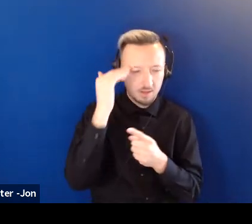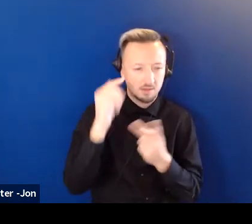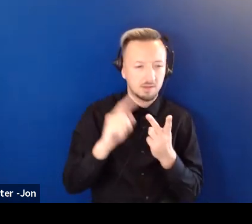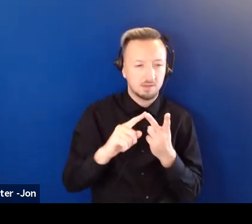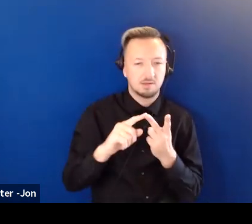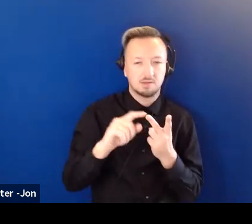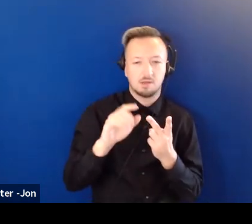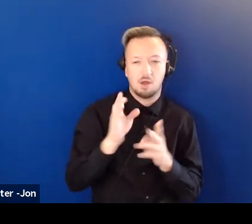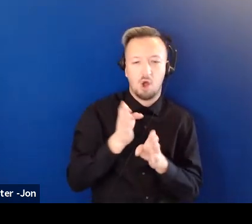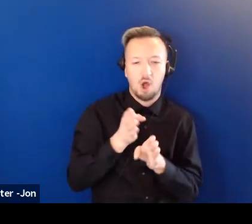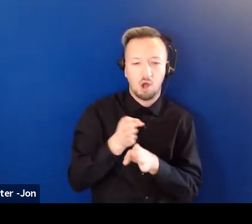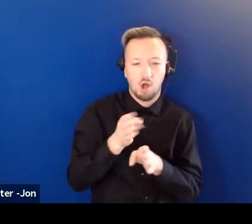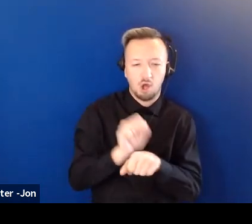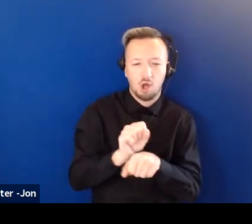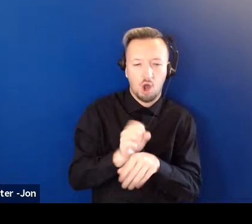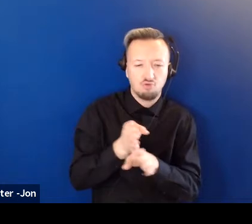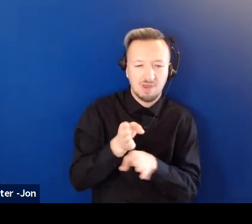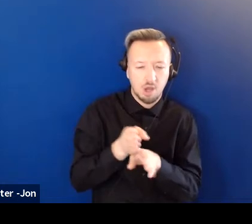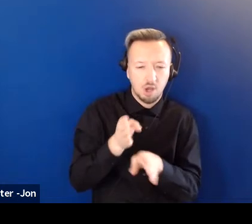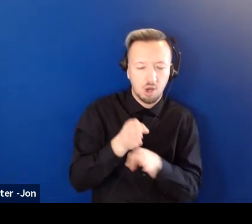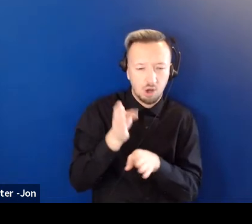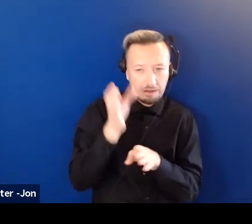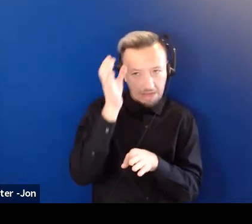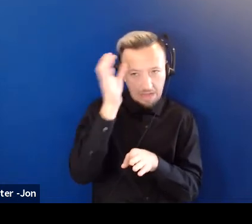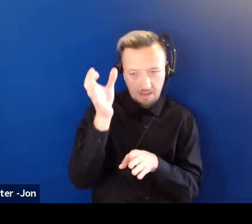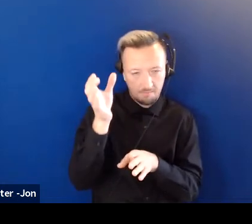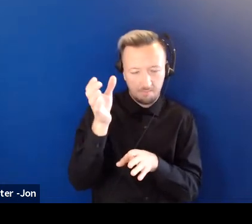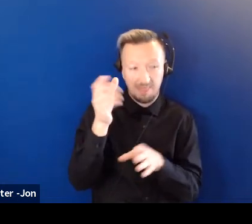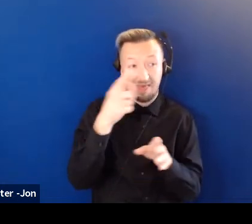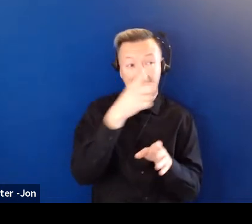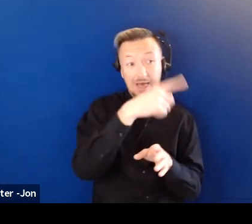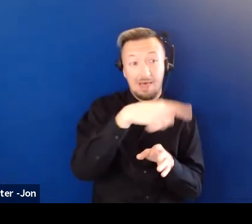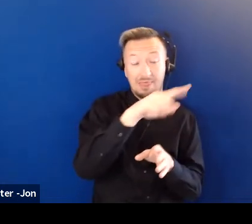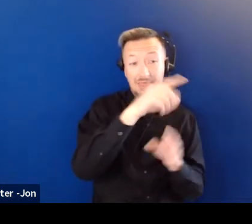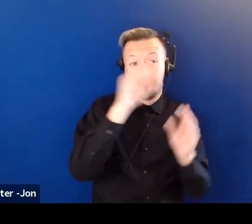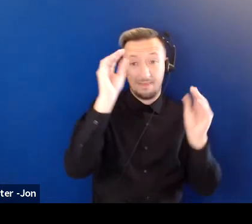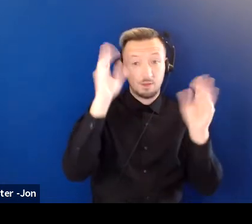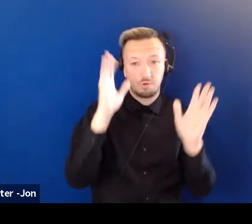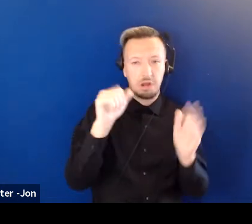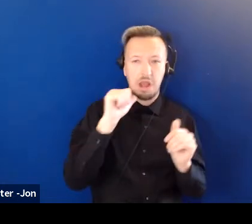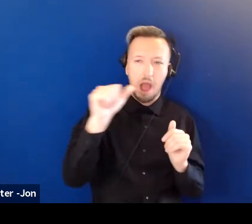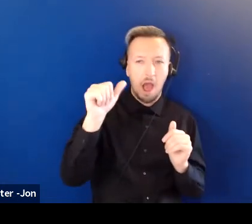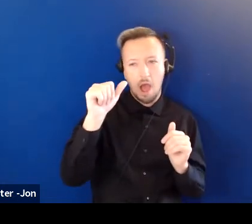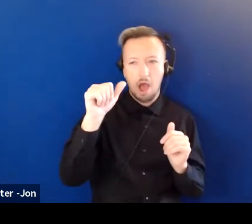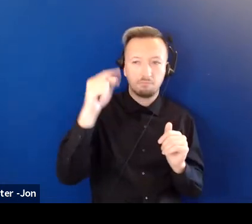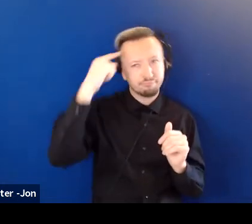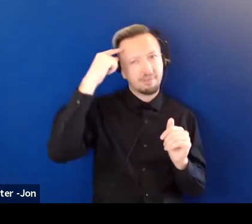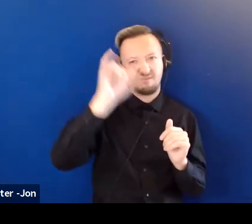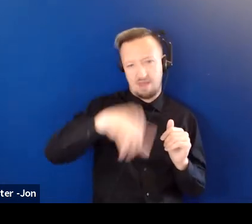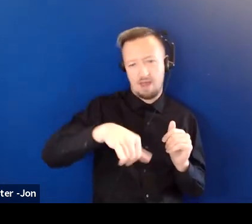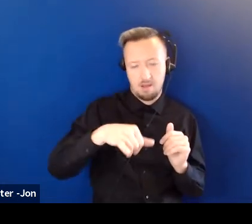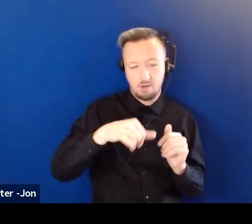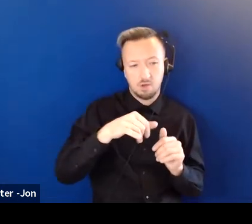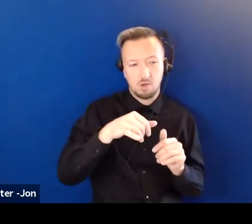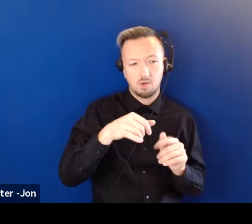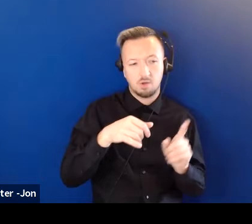career focused concepts were not on the top of teachers' radars. So they were definitely looking at programs